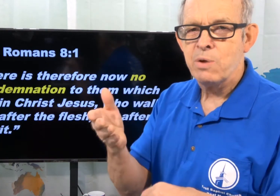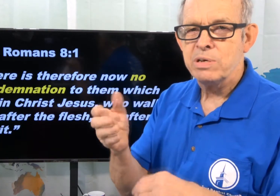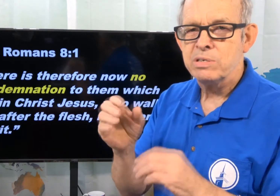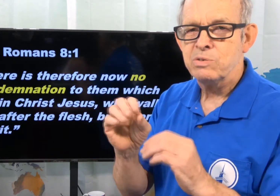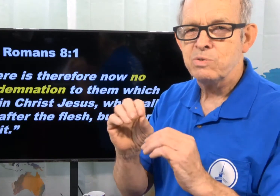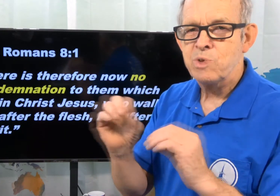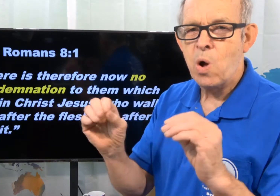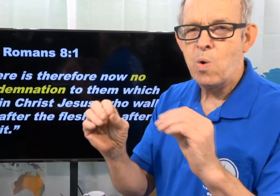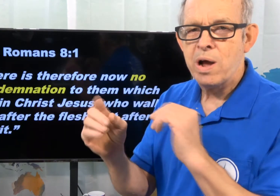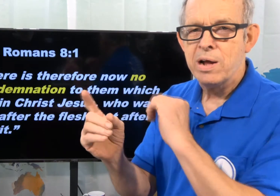there is no